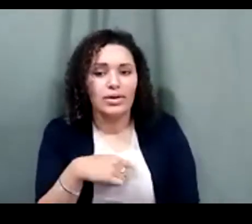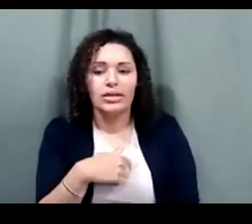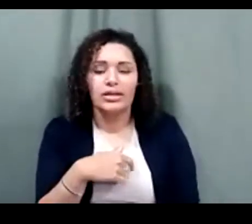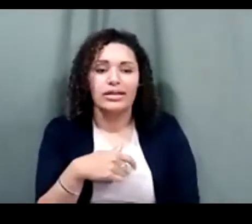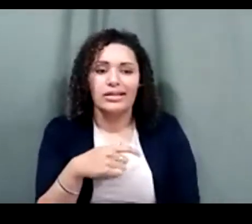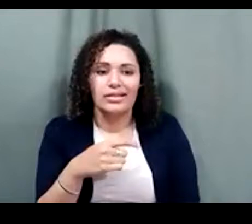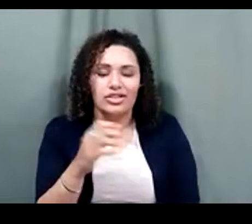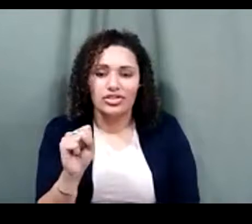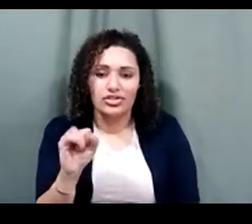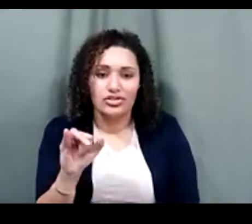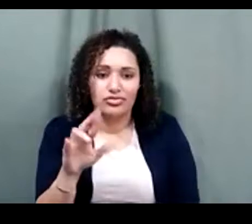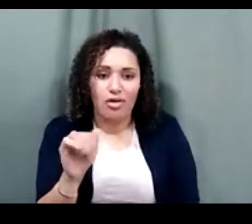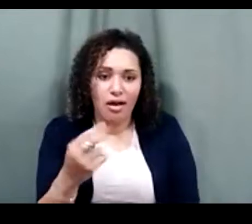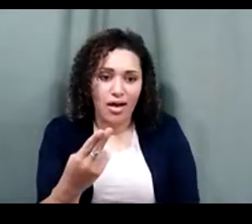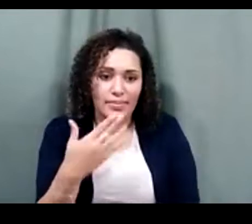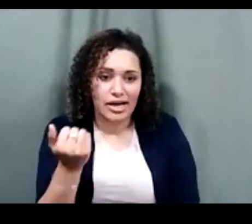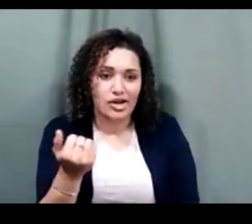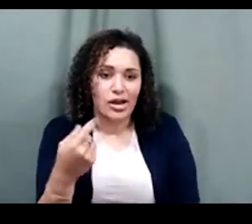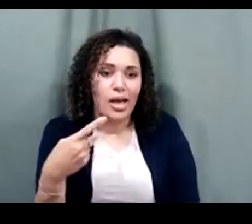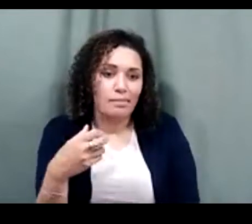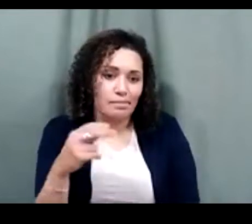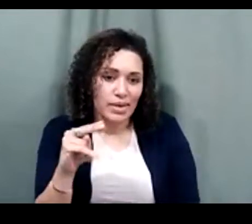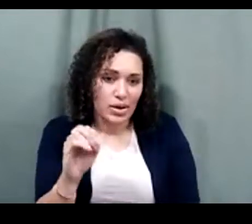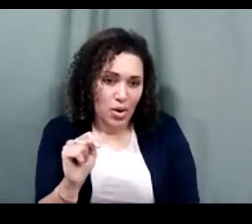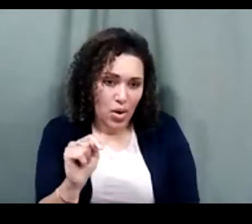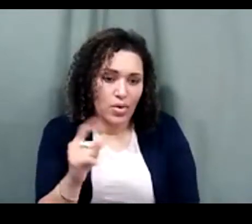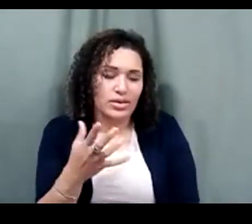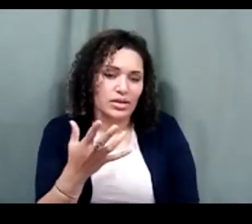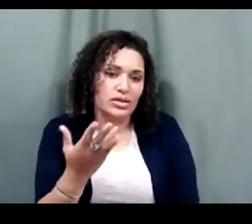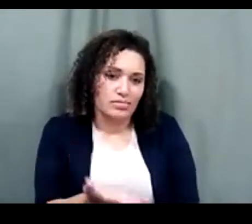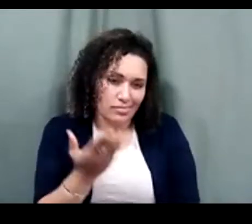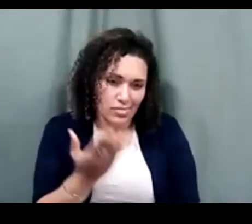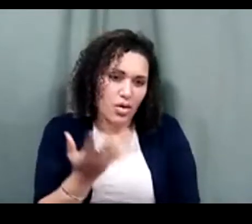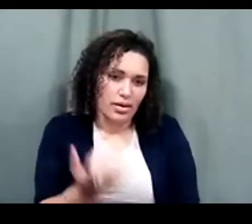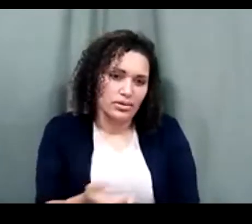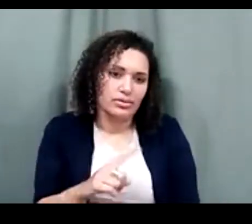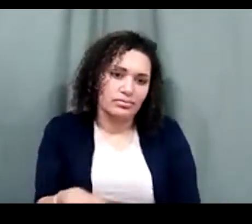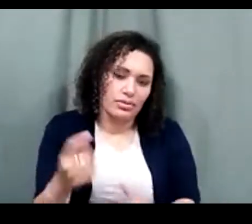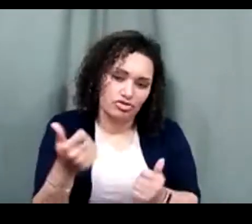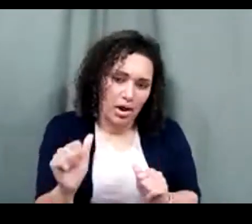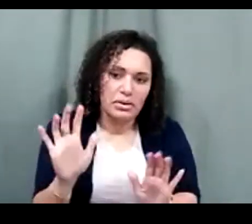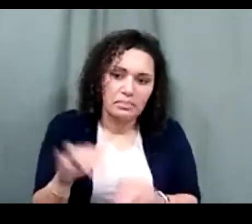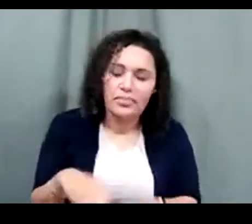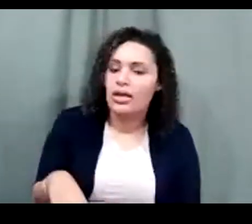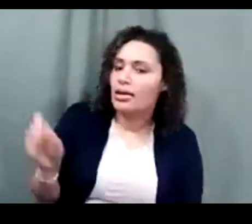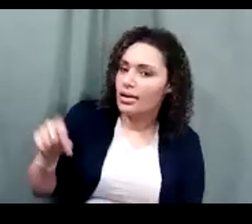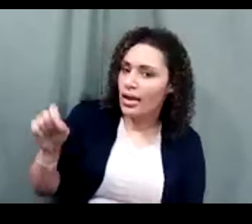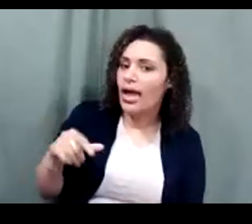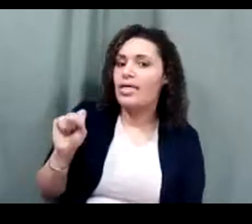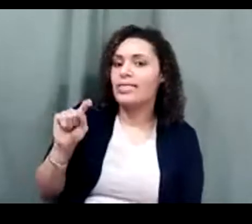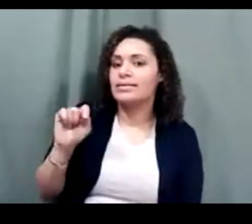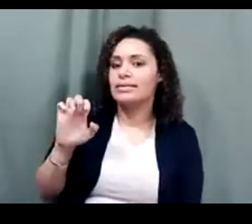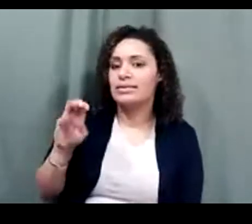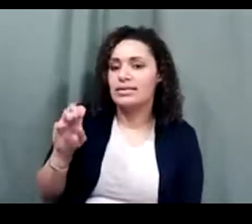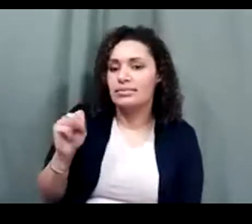it. So for Pinot, you might want to do it, and we tried it some, but yeah. So the skins, the stems have a lot of